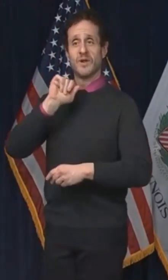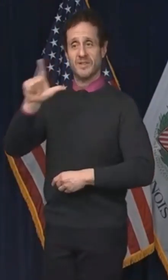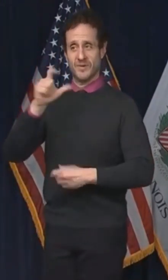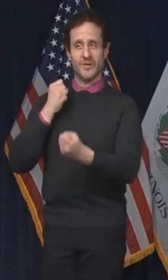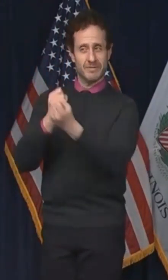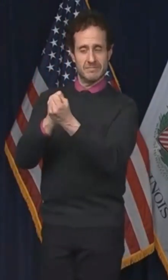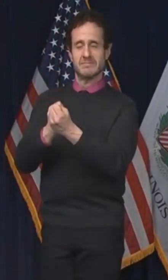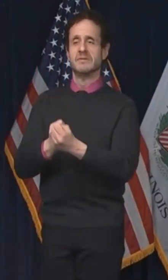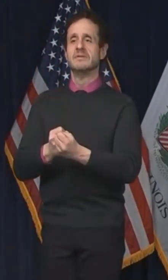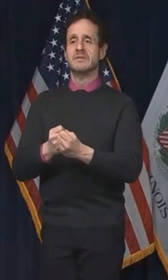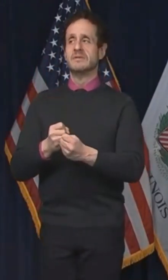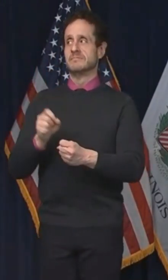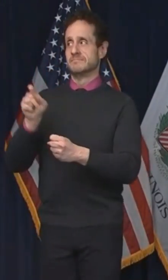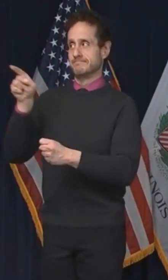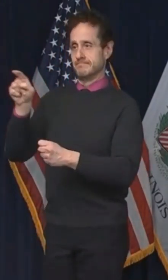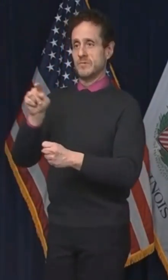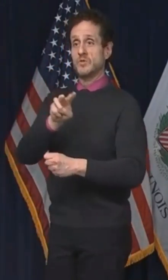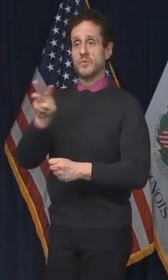to